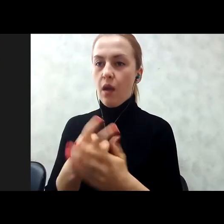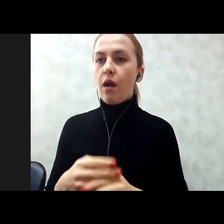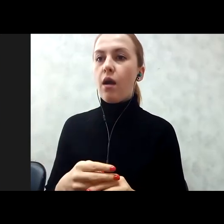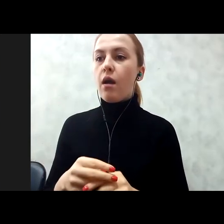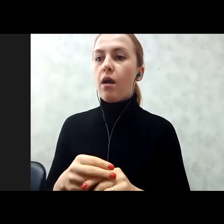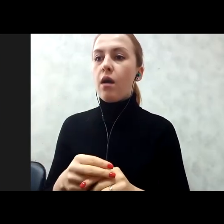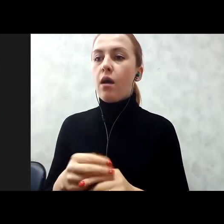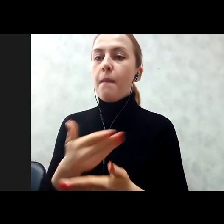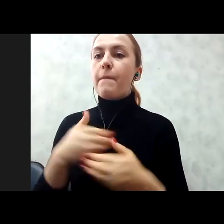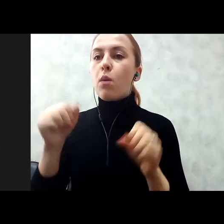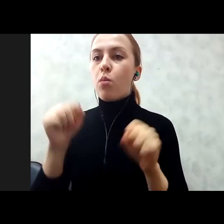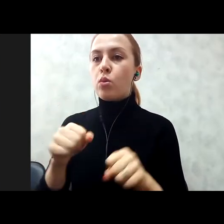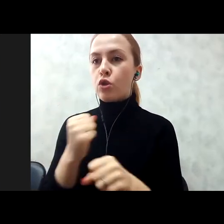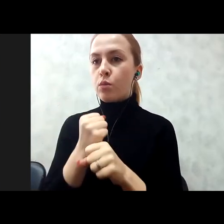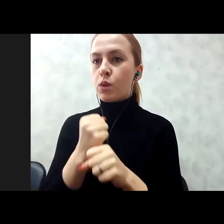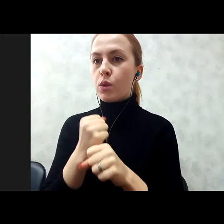window.